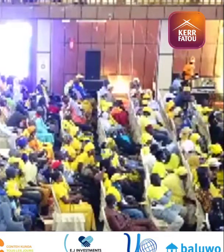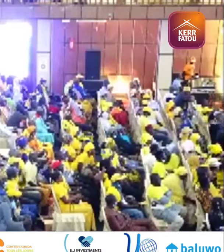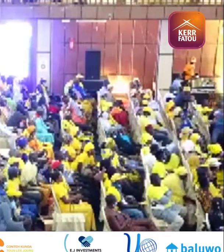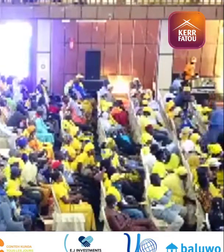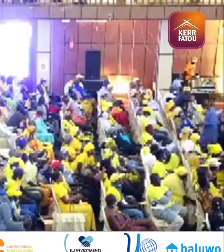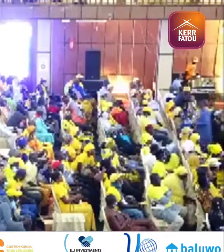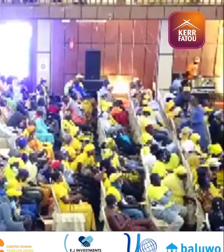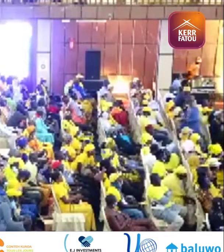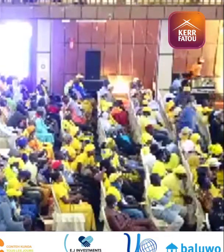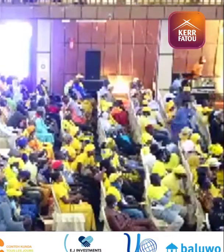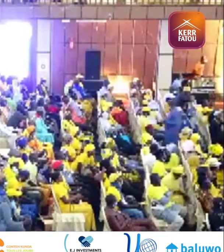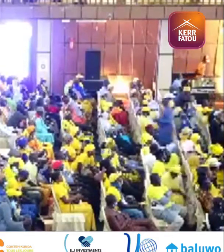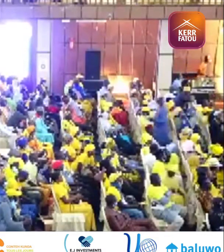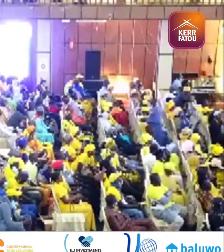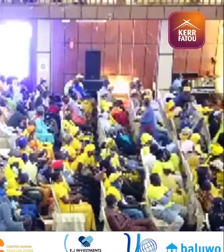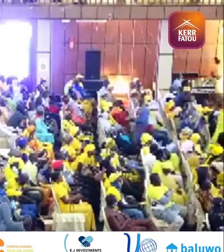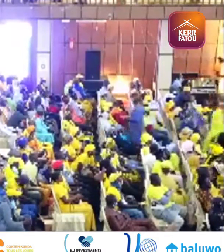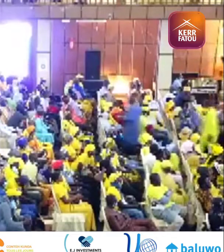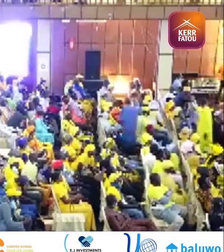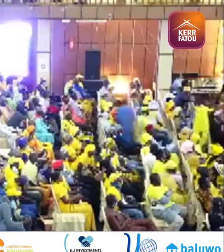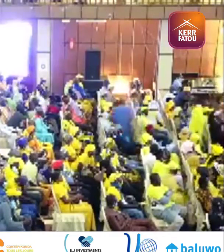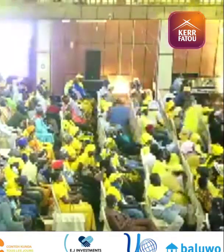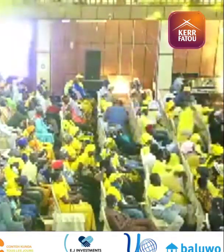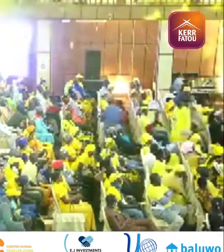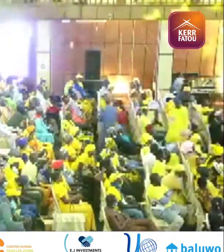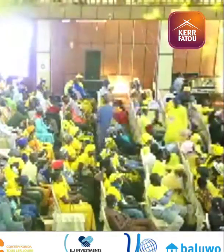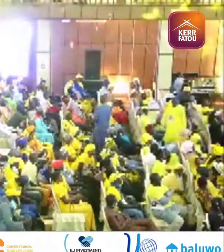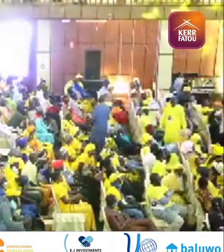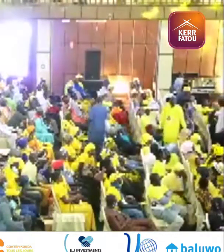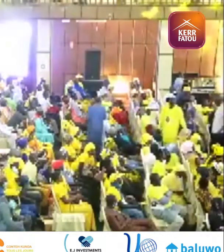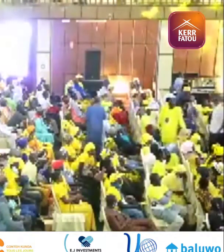Casamas Boyo, is he around?